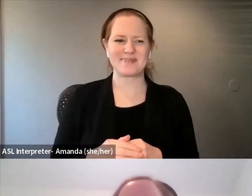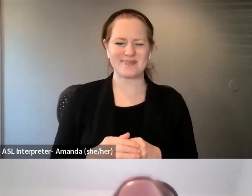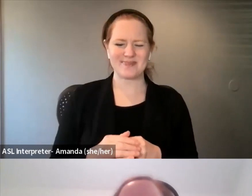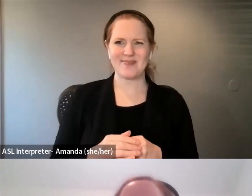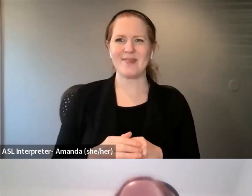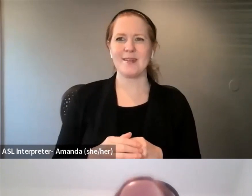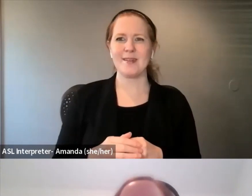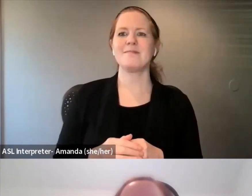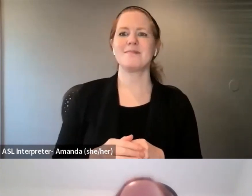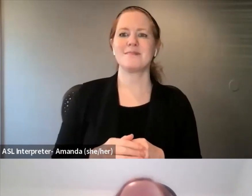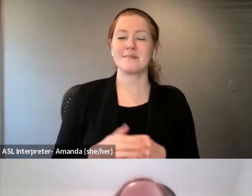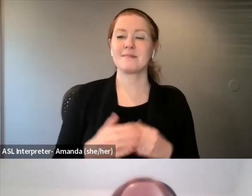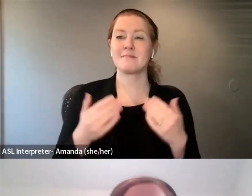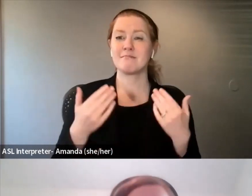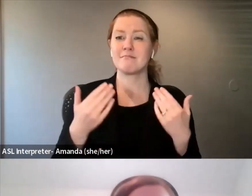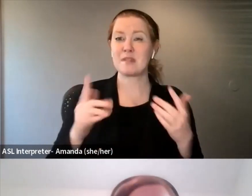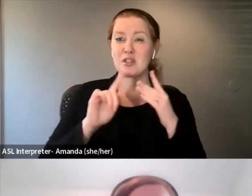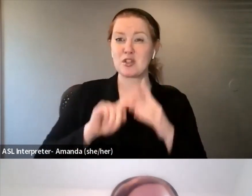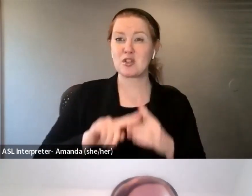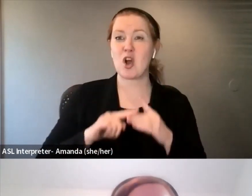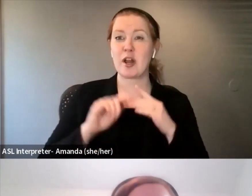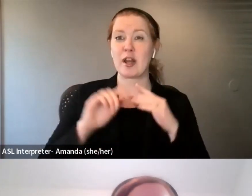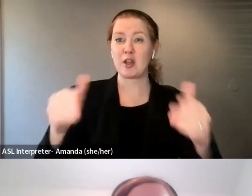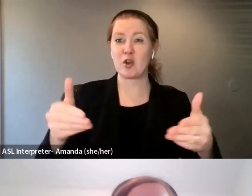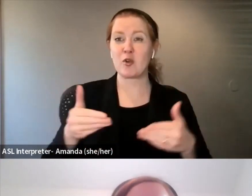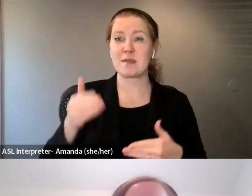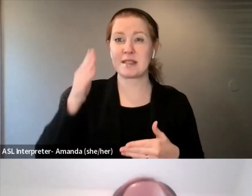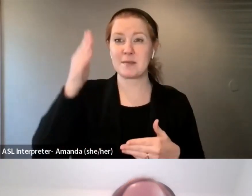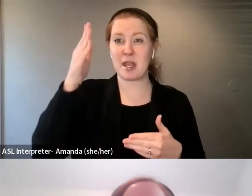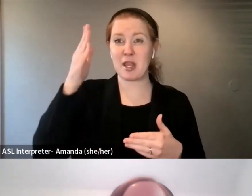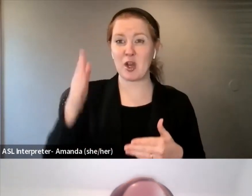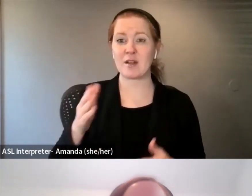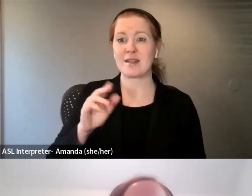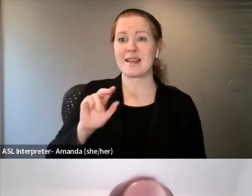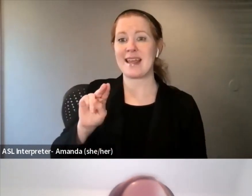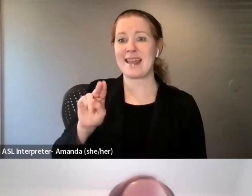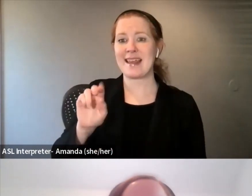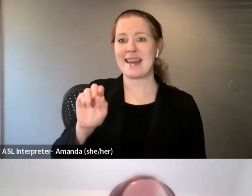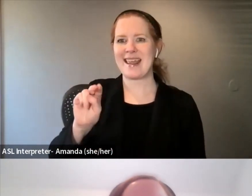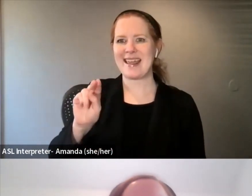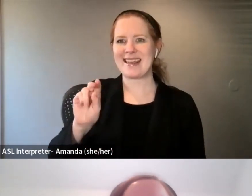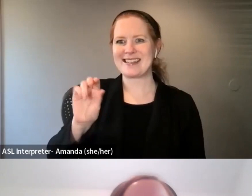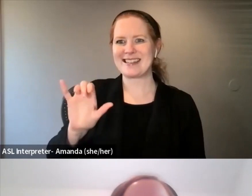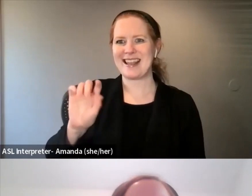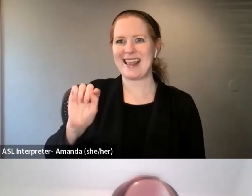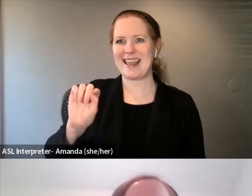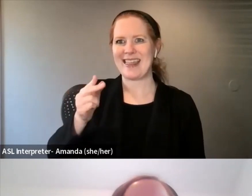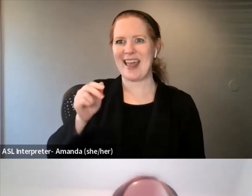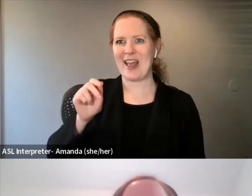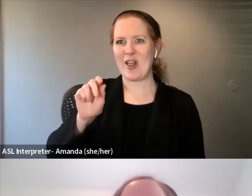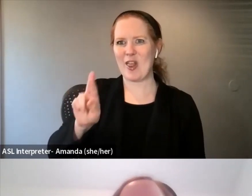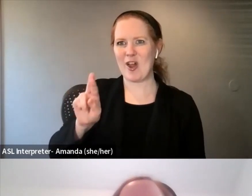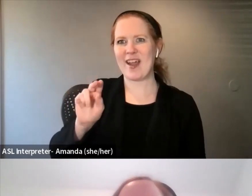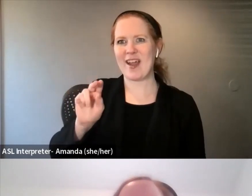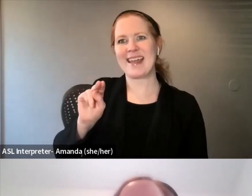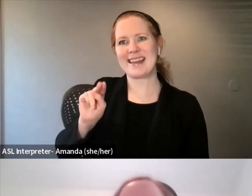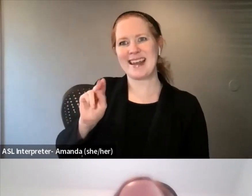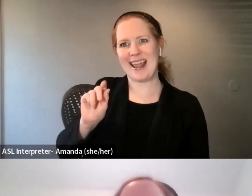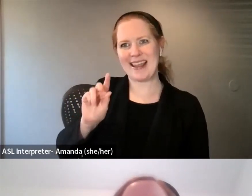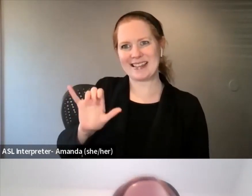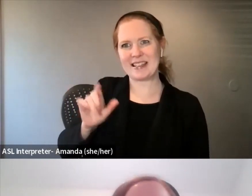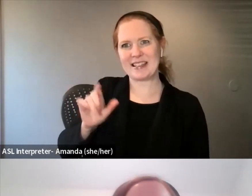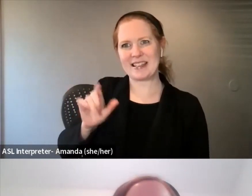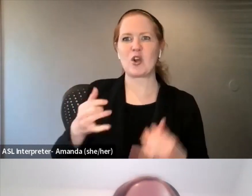I would like to start by introducing our speakers. First, we'll start with Nancy Thaler. Nancy Thaler is currently